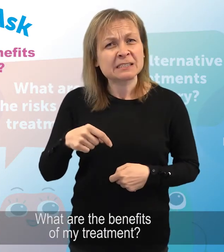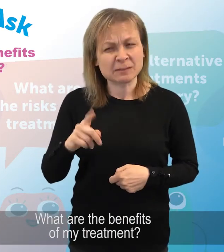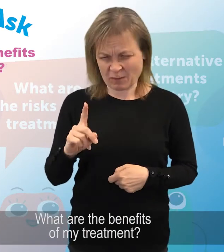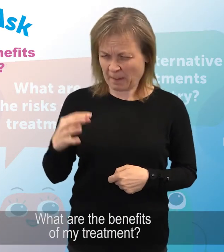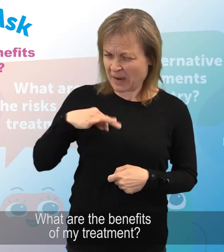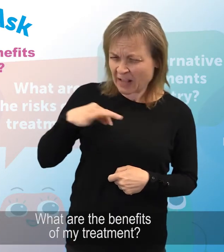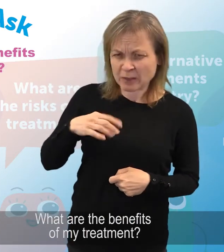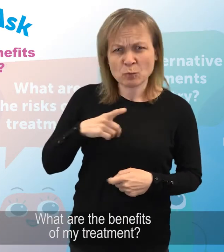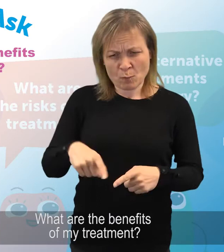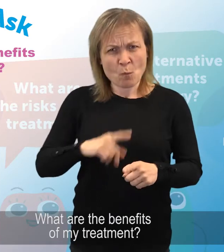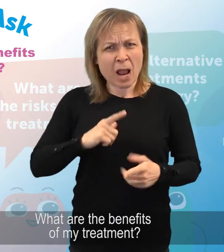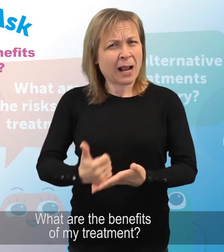are the benefits of my treatment?